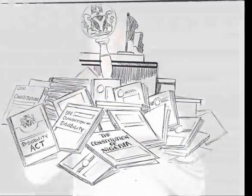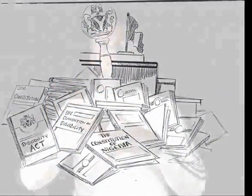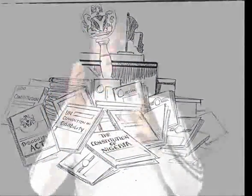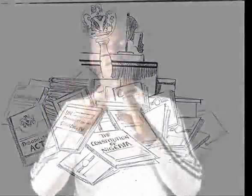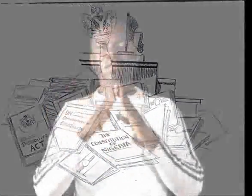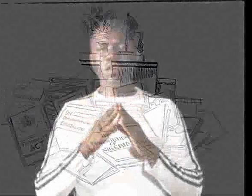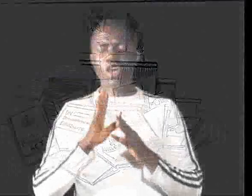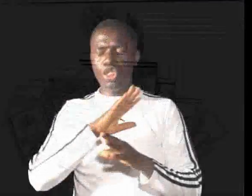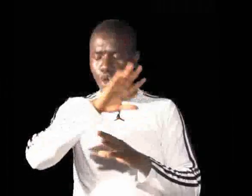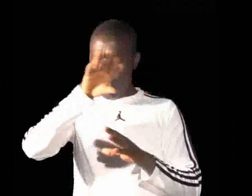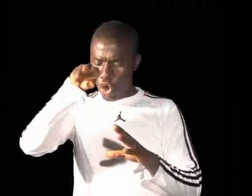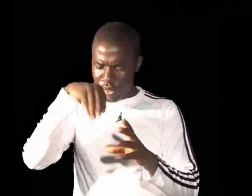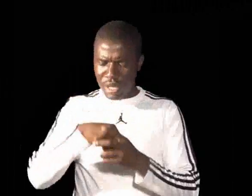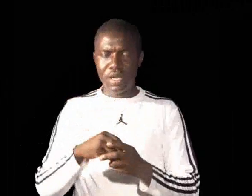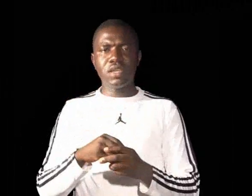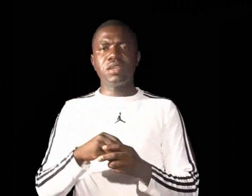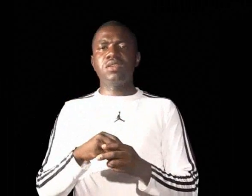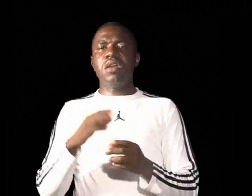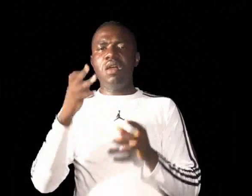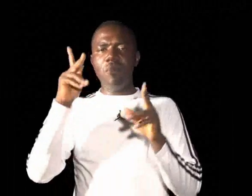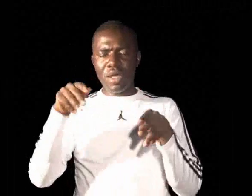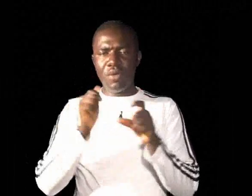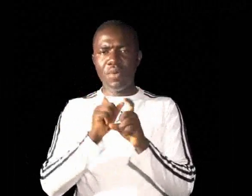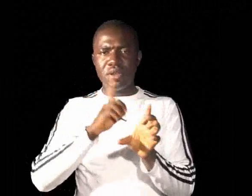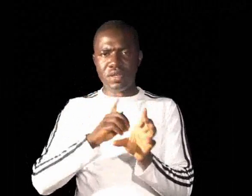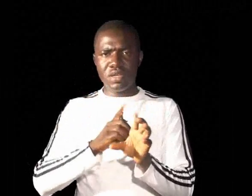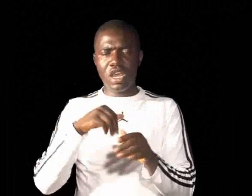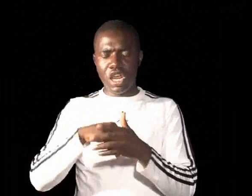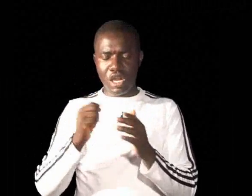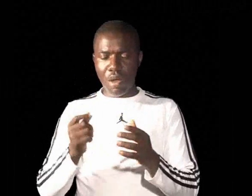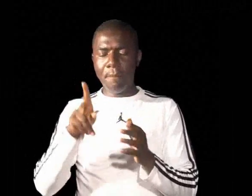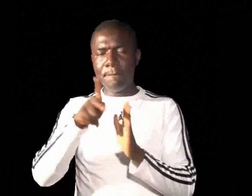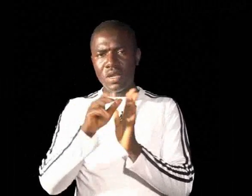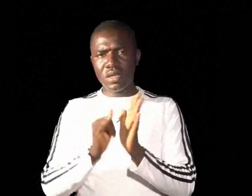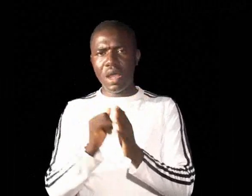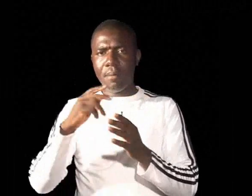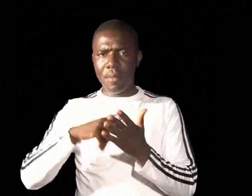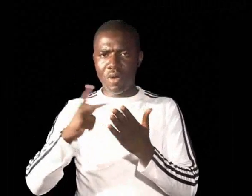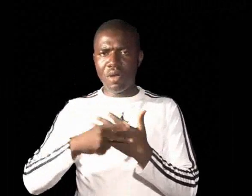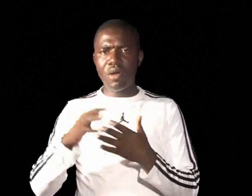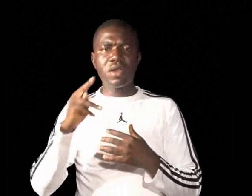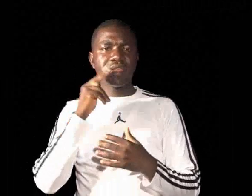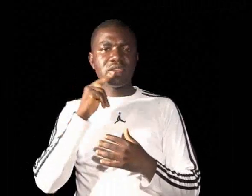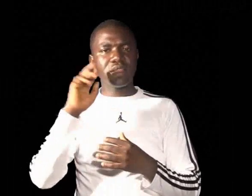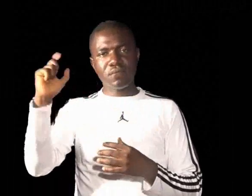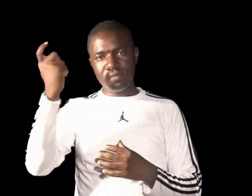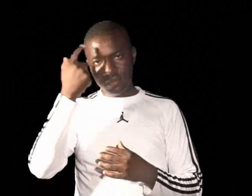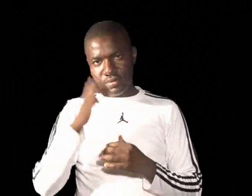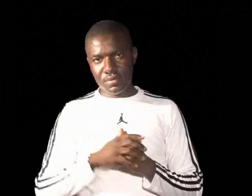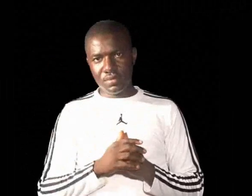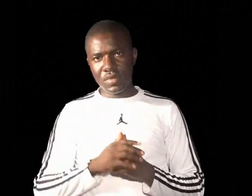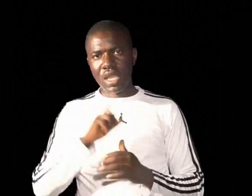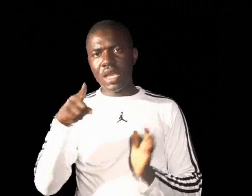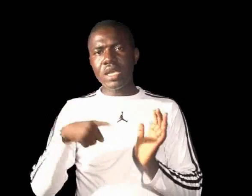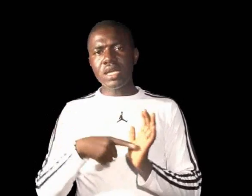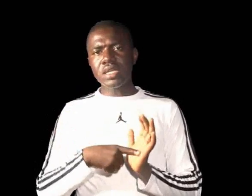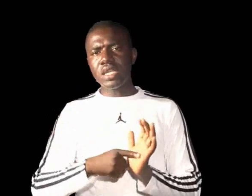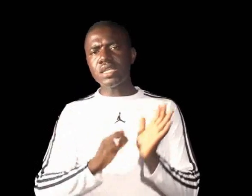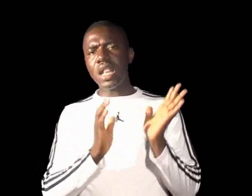total inclusion of disability issues into the policies and programs of the Nigerian government. Unfortunately, this laudable